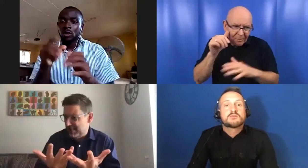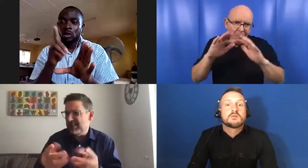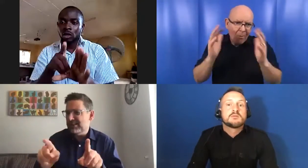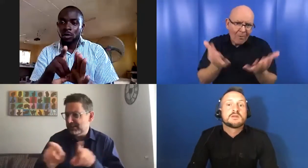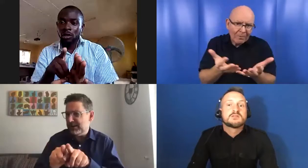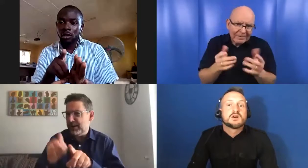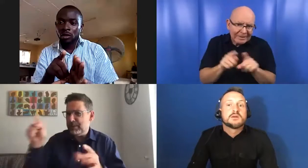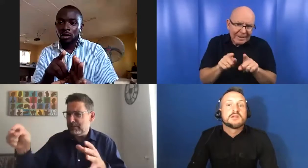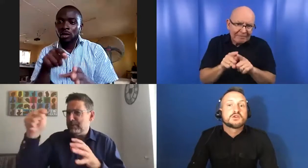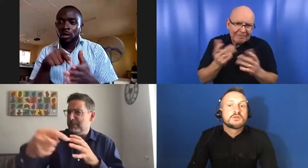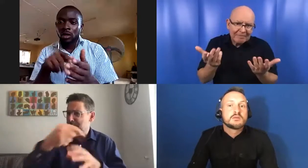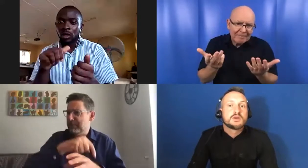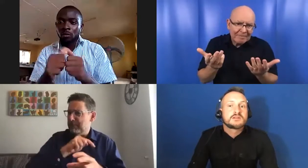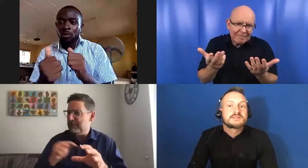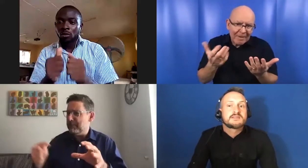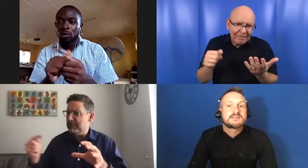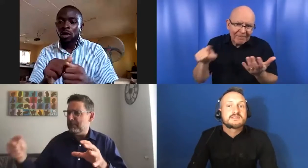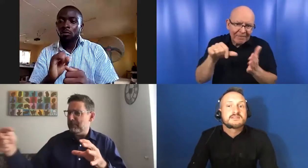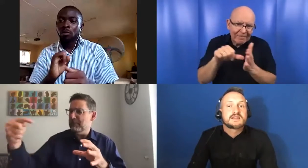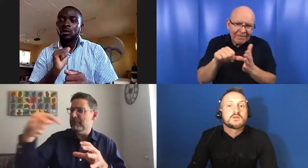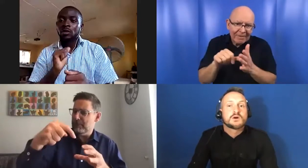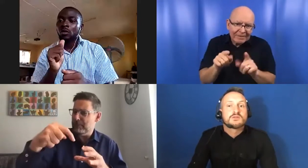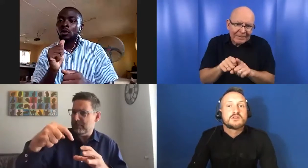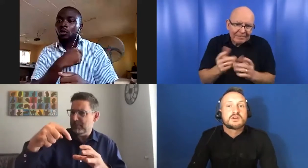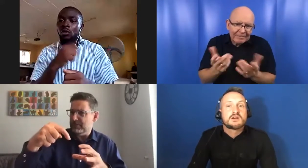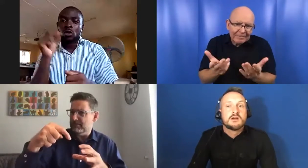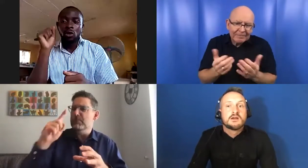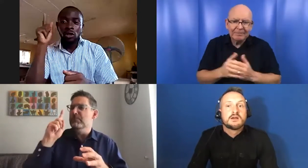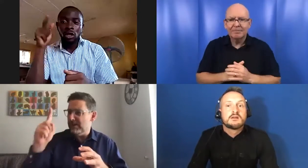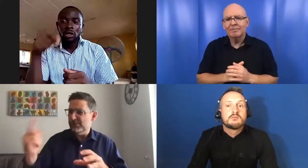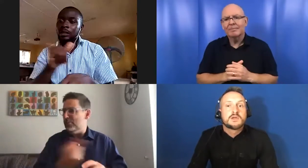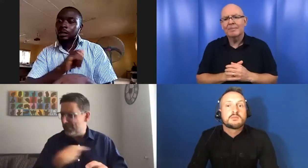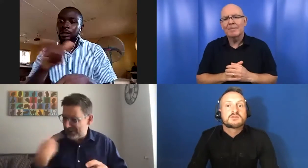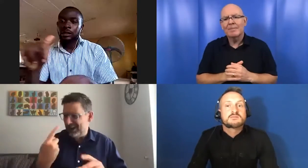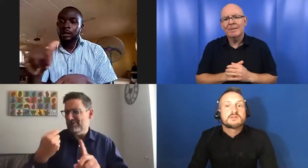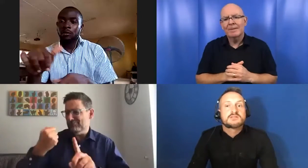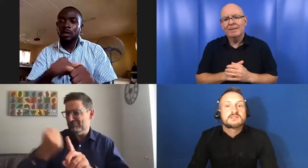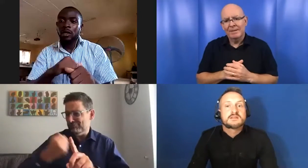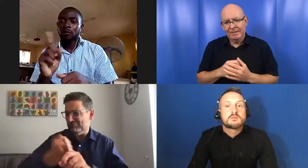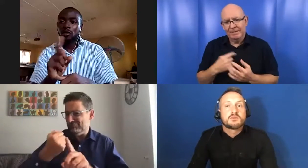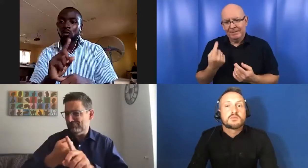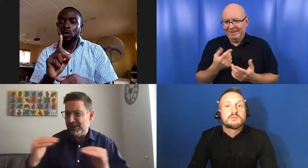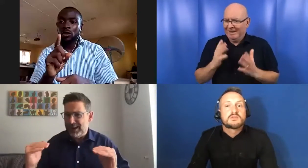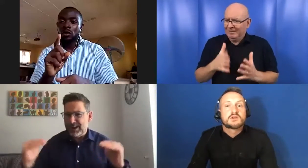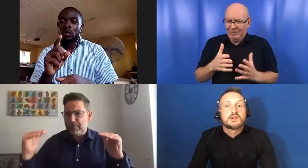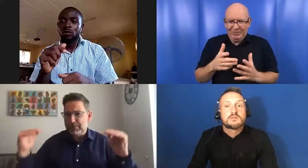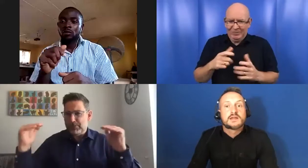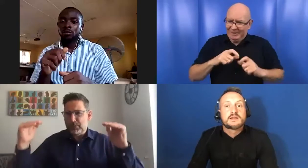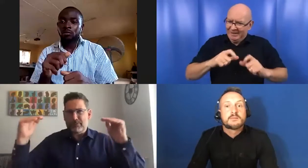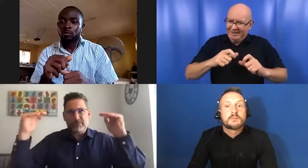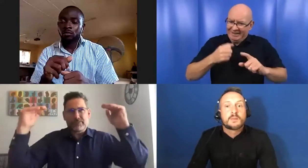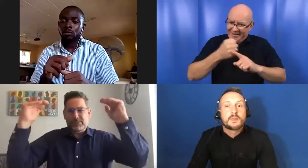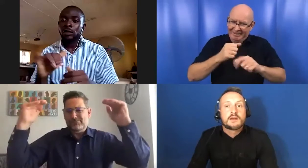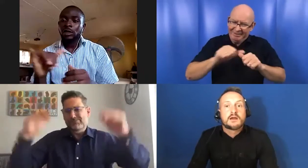This problem is not only in Europe, we understand this is the same the world over. People are experiencing similar problems